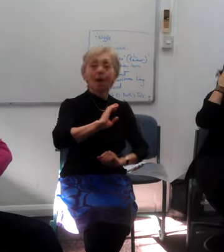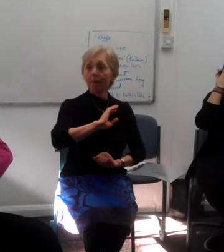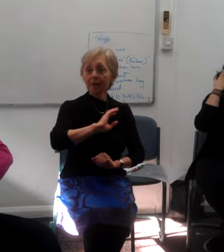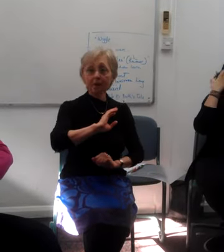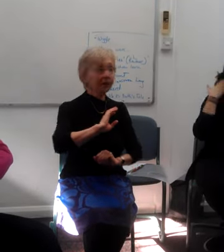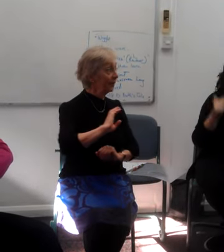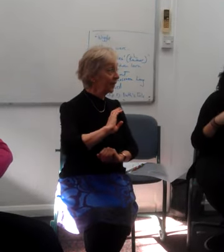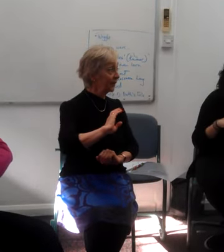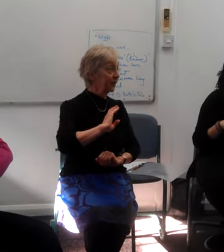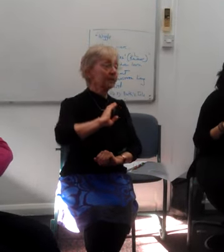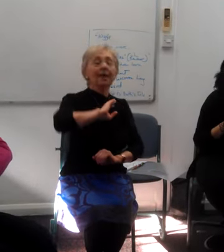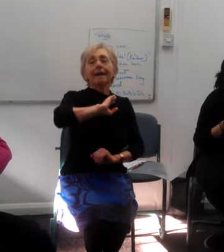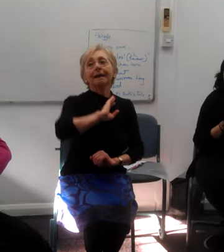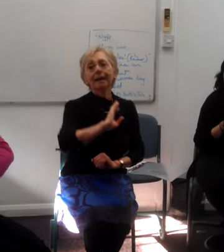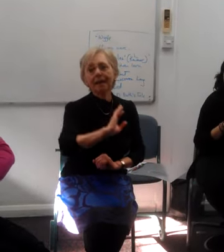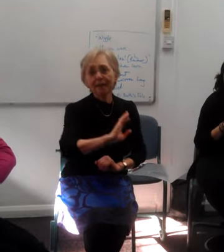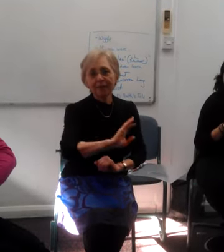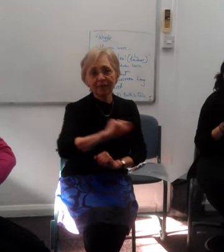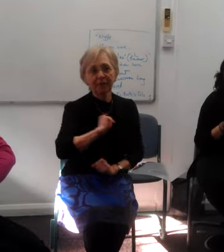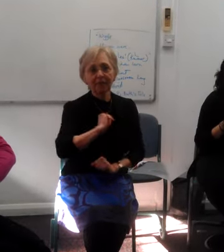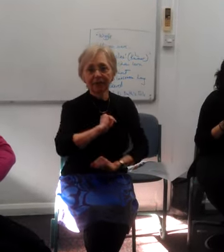When it goes fast, it goes ever so slow.